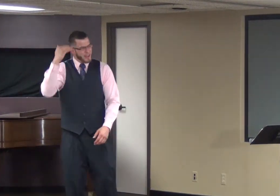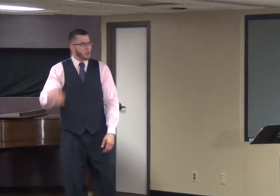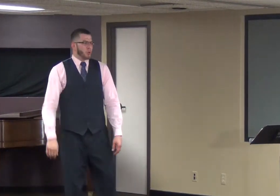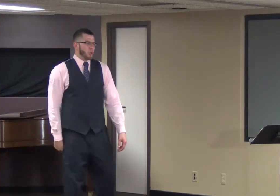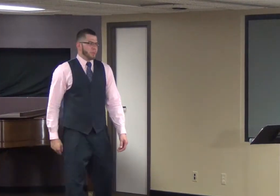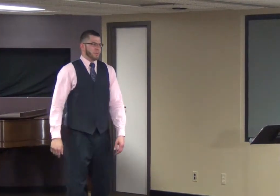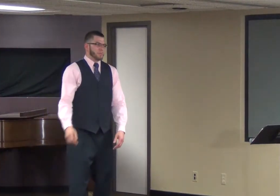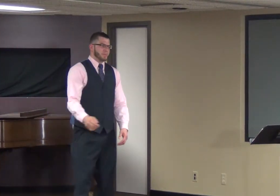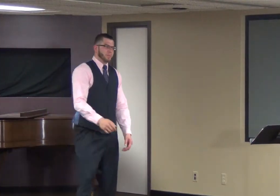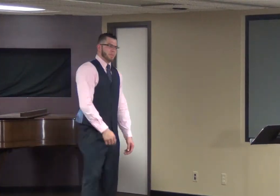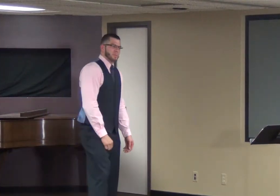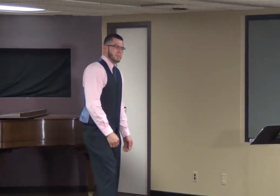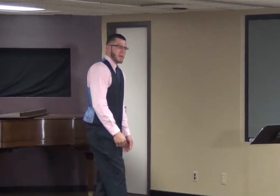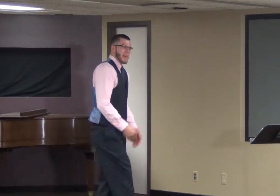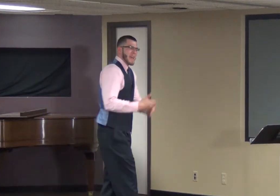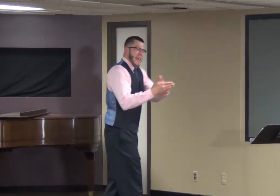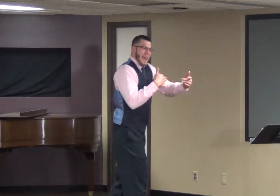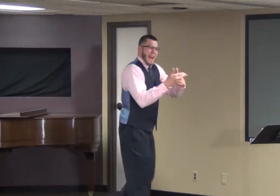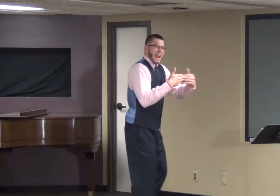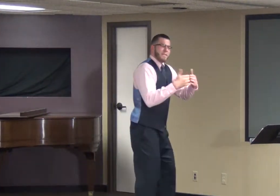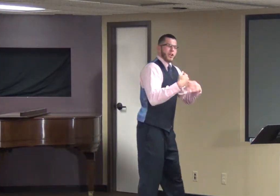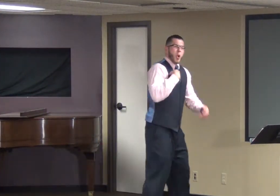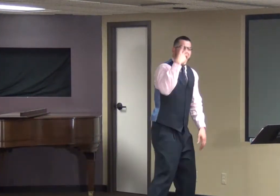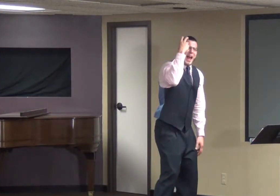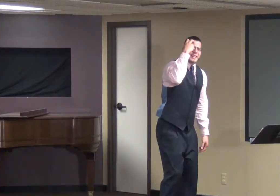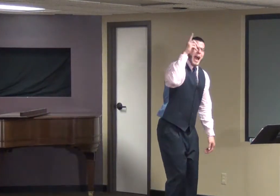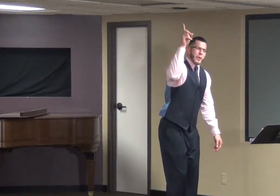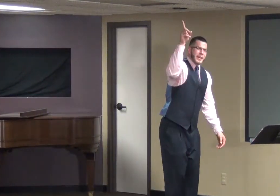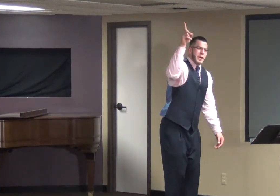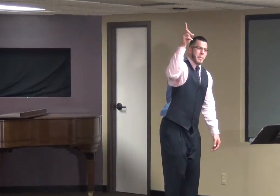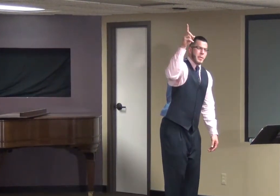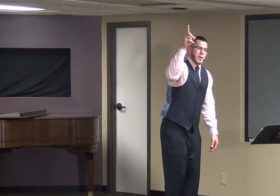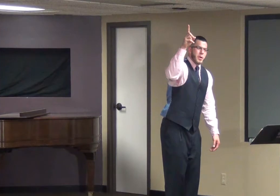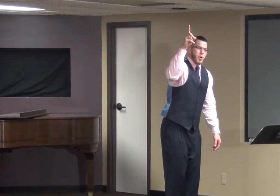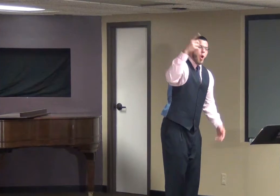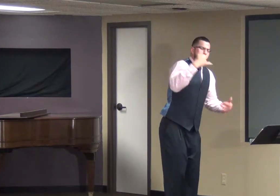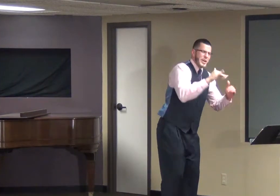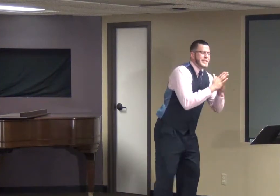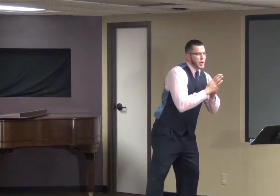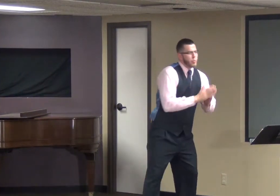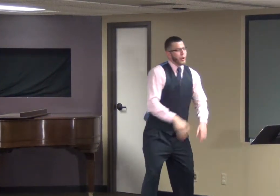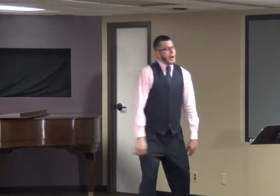knew. Amen. Even though I doubted him, we still prayed.